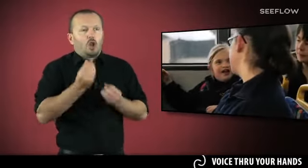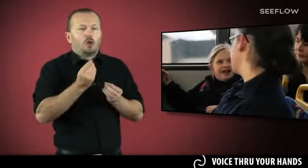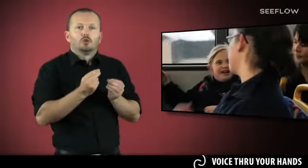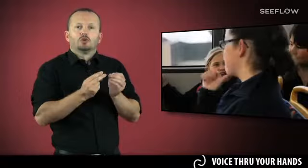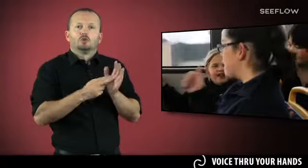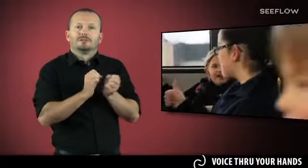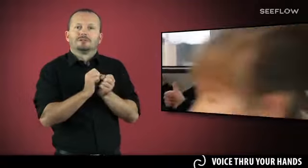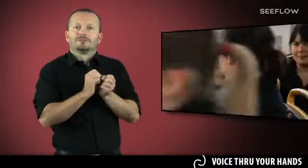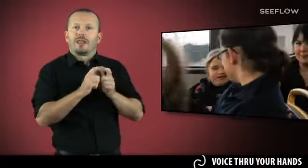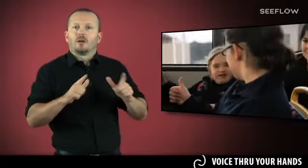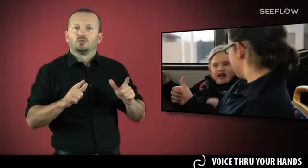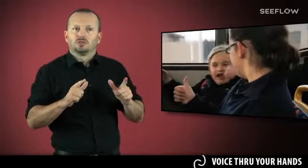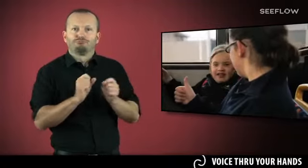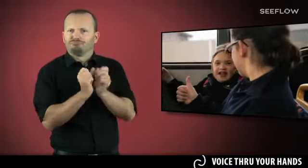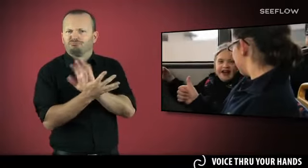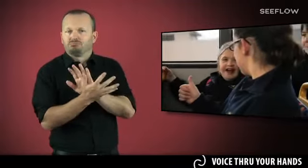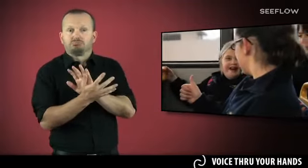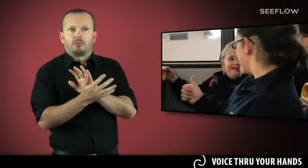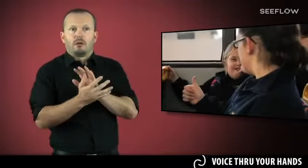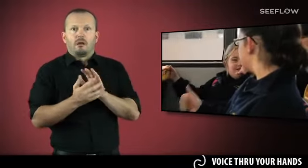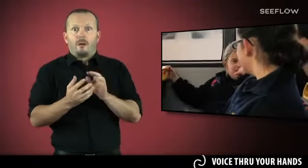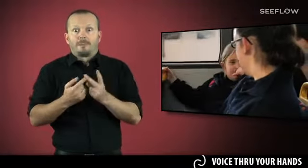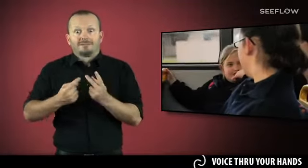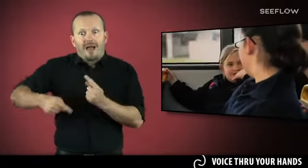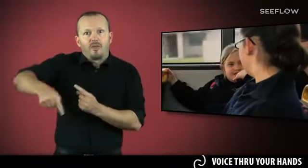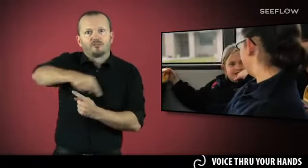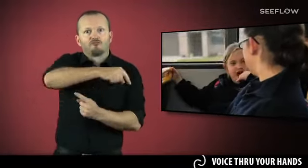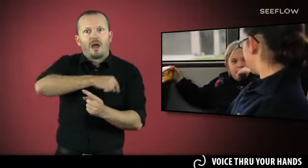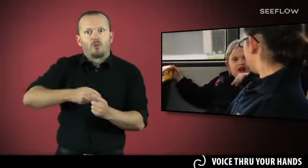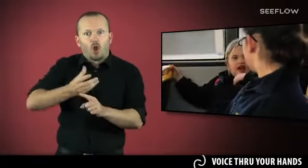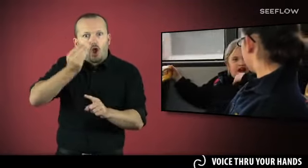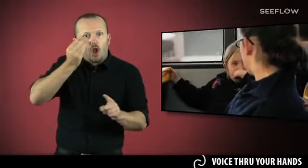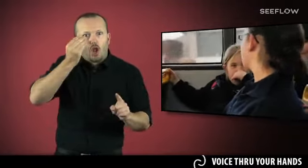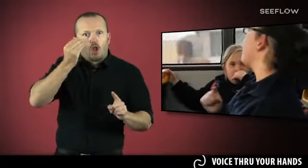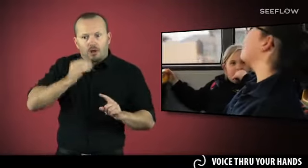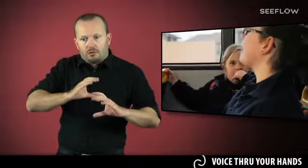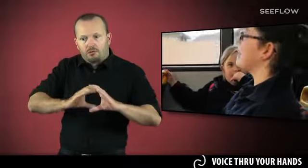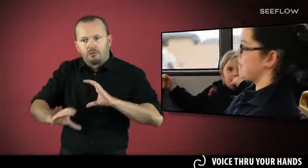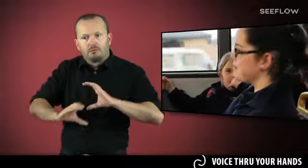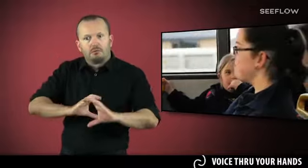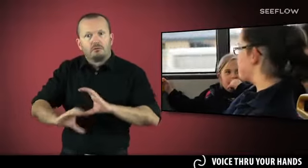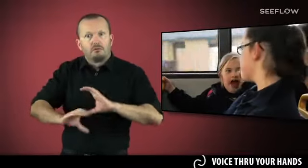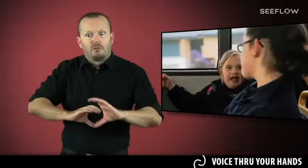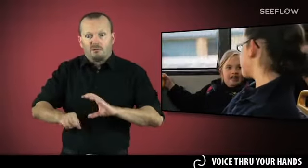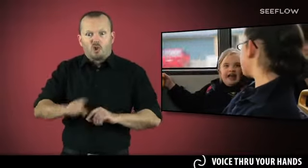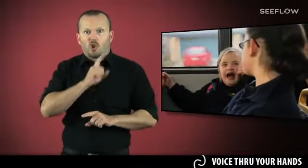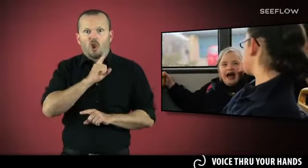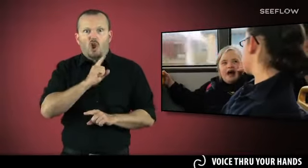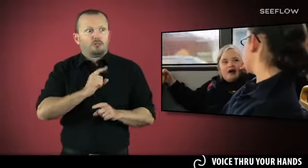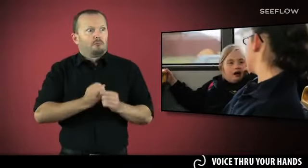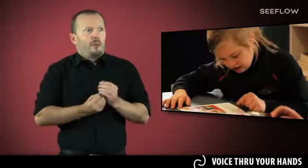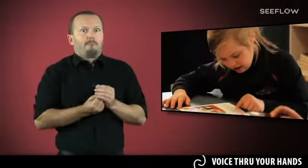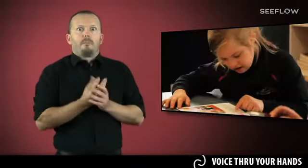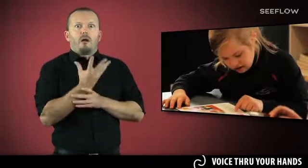then actually got everybody else around her using New Zealand Sign Language as well, this little girl just blossomed, and she now